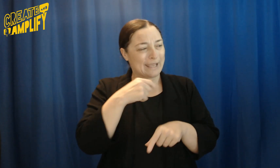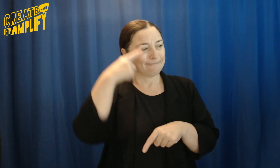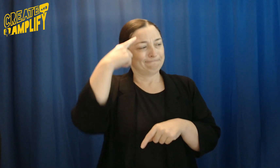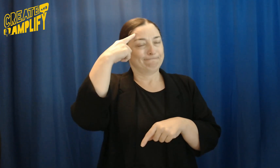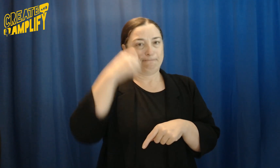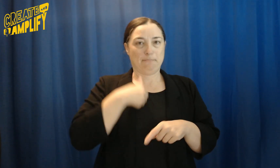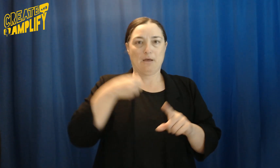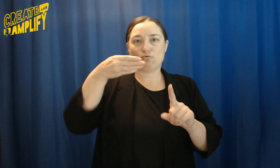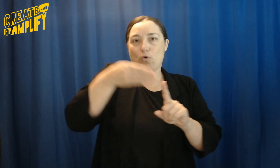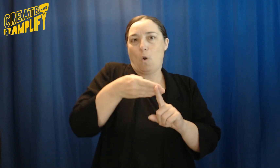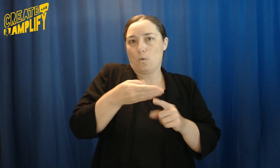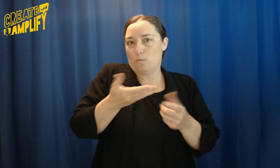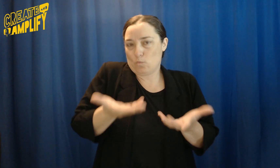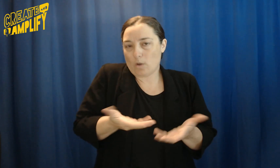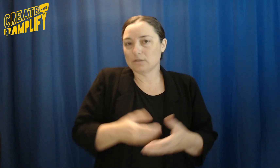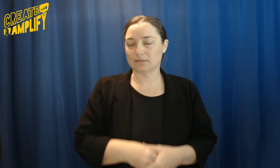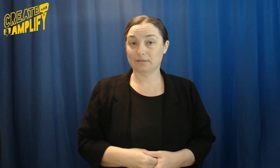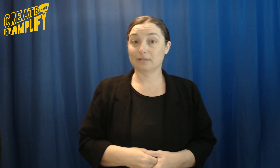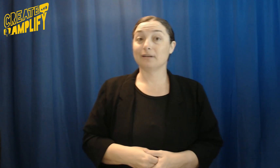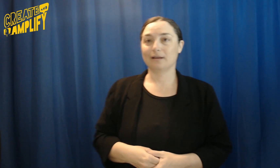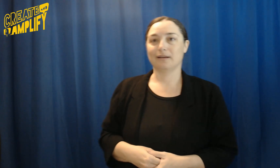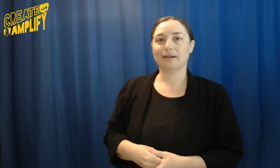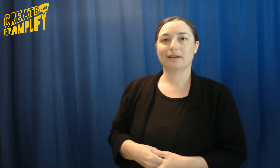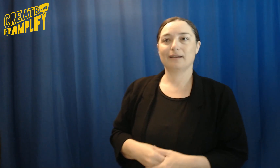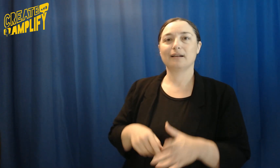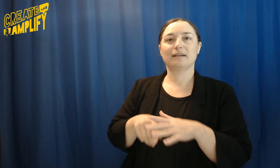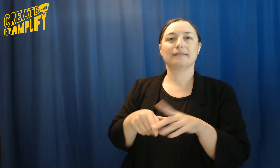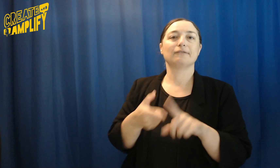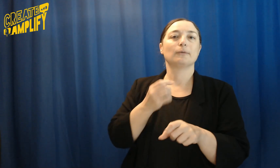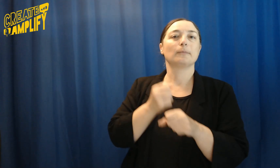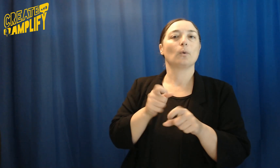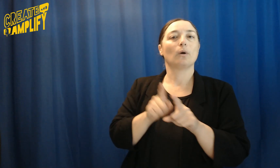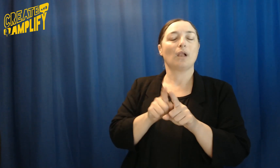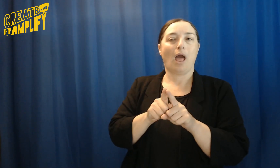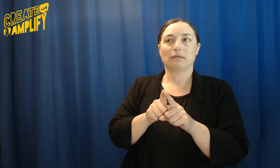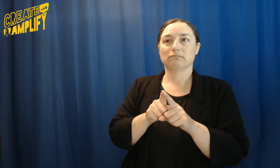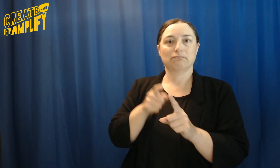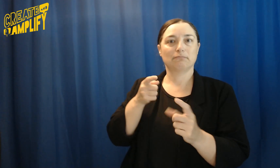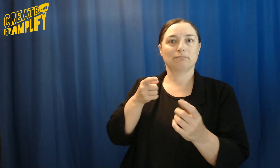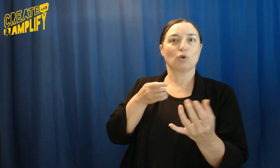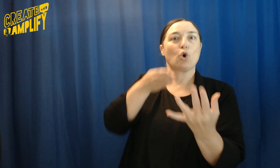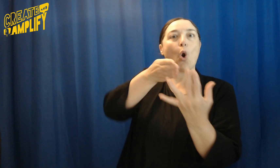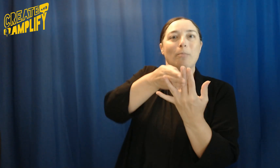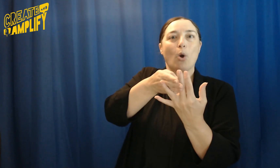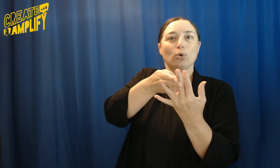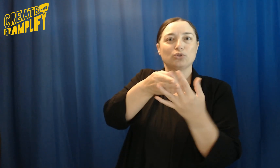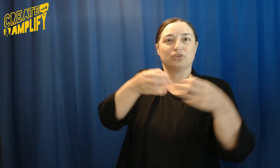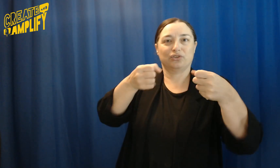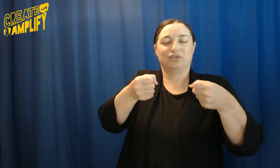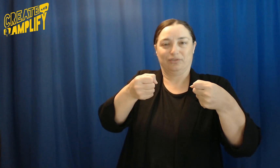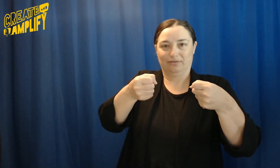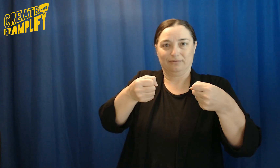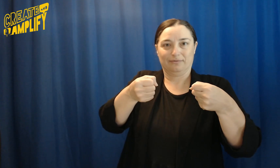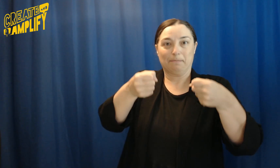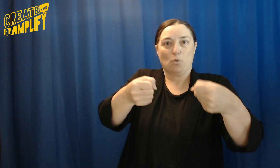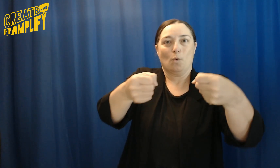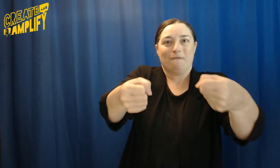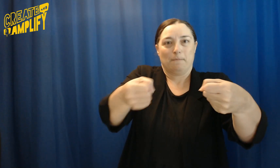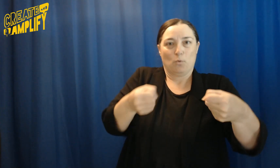Change the goalposts. Yes, big time, and make it realistic and not something that's going to harm you